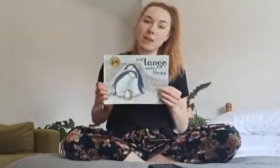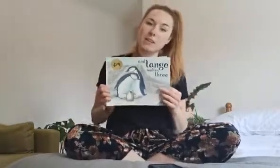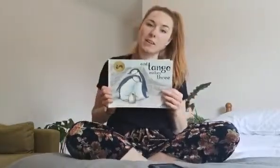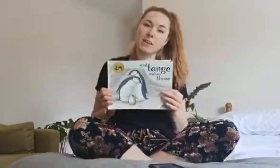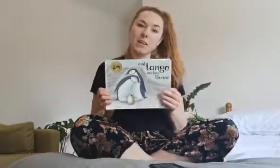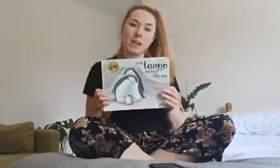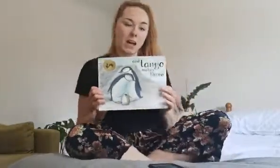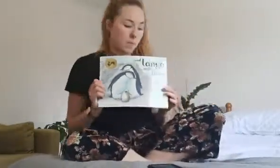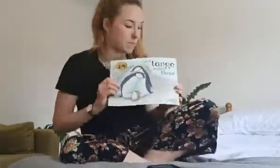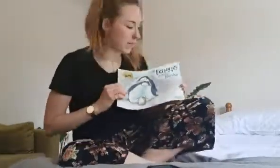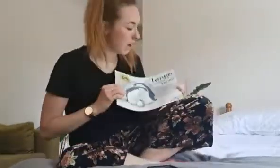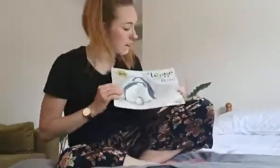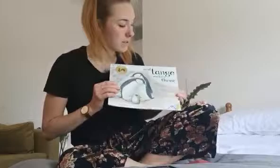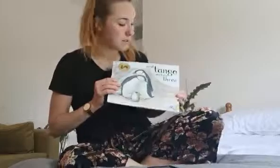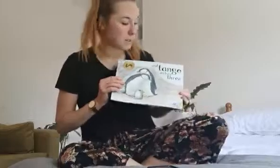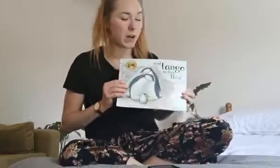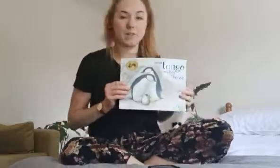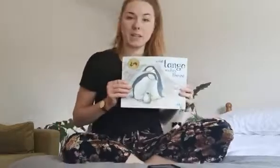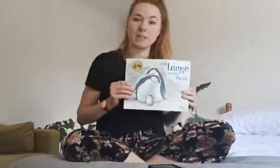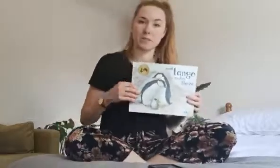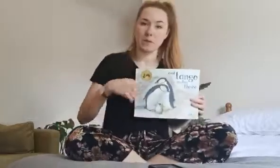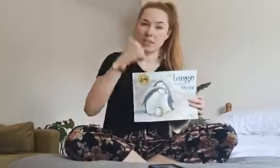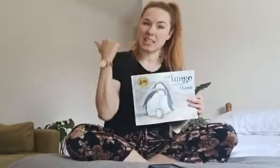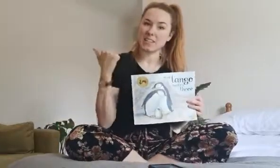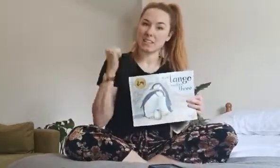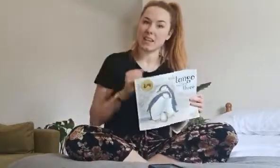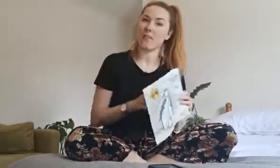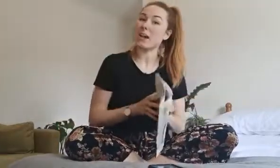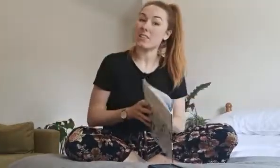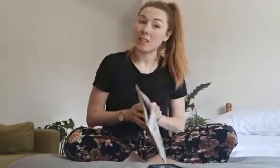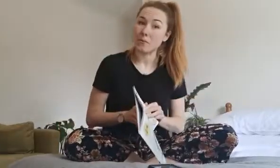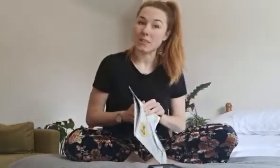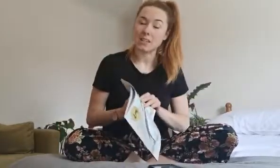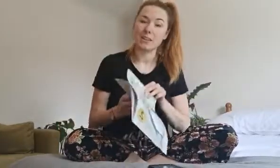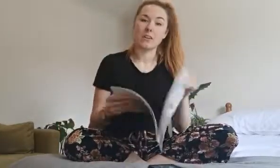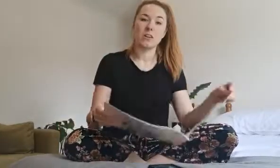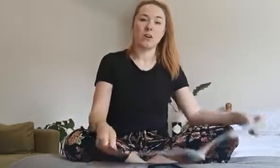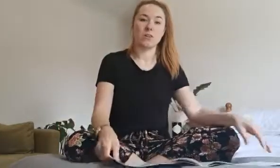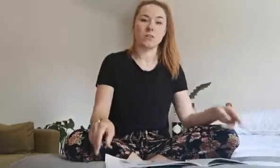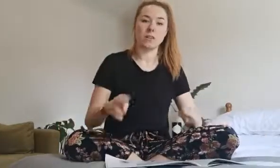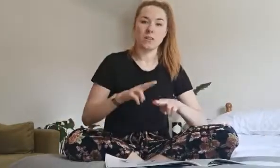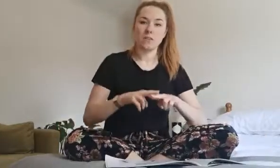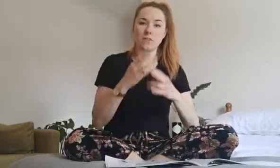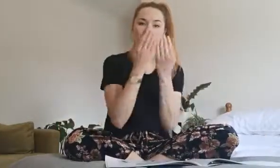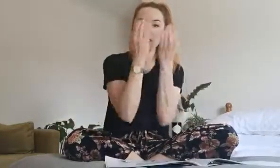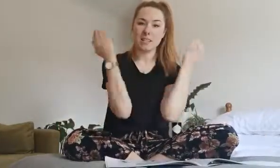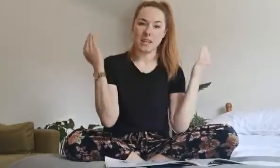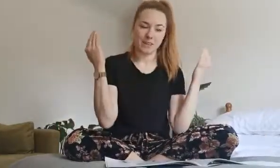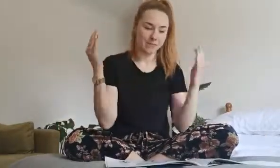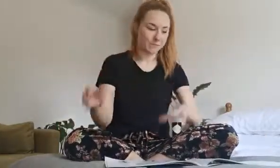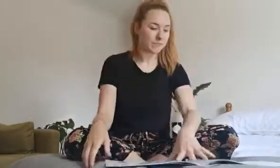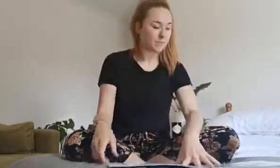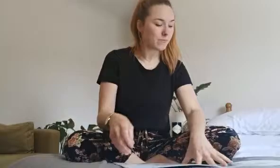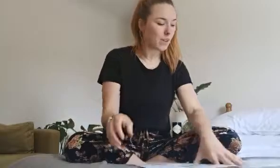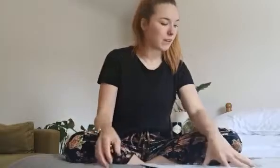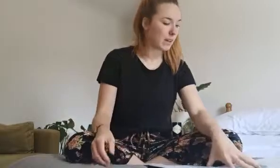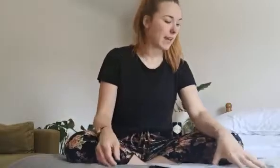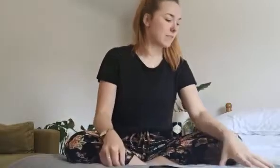read the last part of this, we read it yesterday, or actually we read it on Friday. Okay,